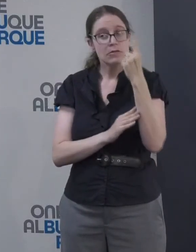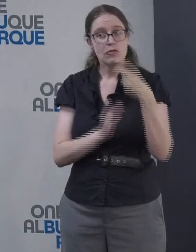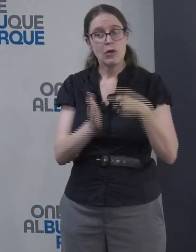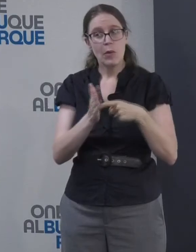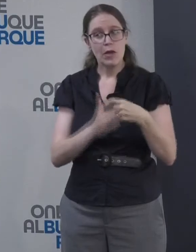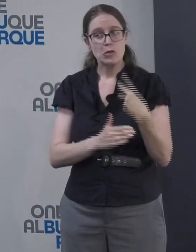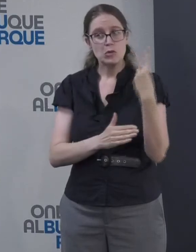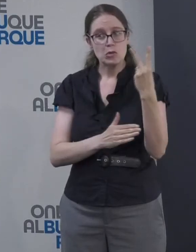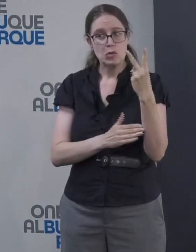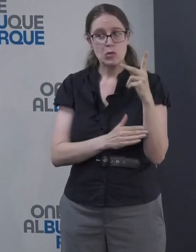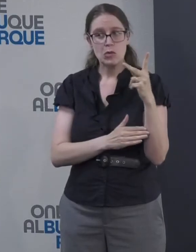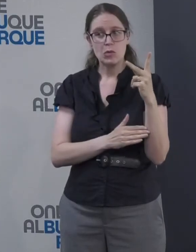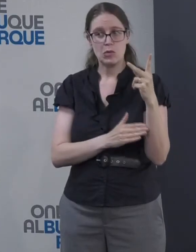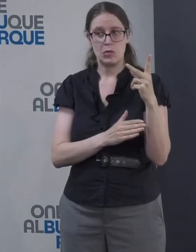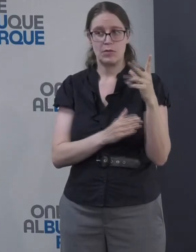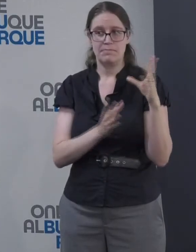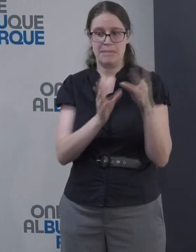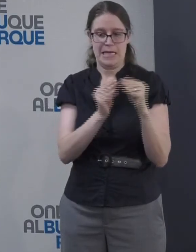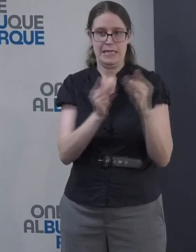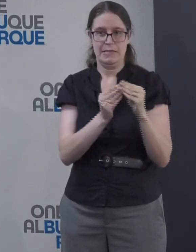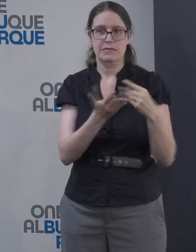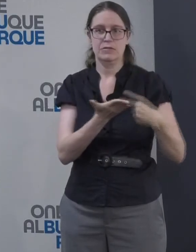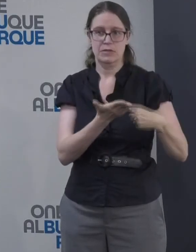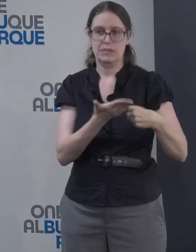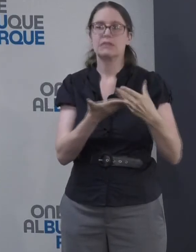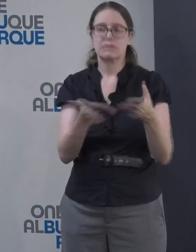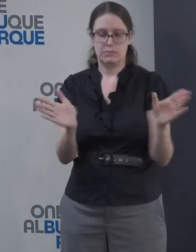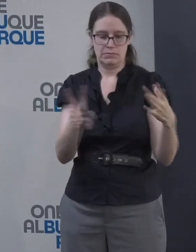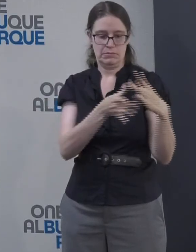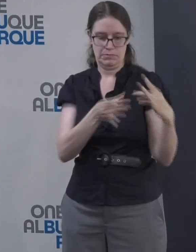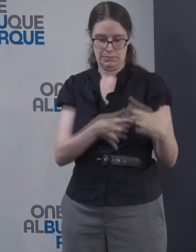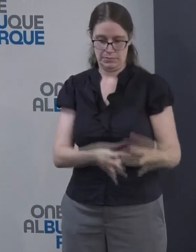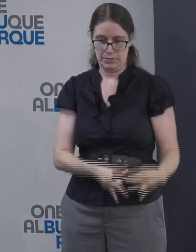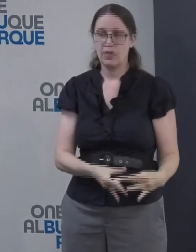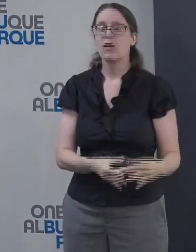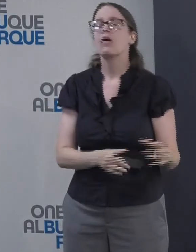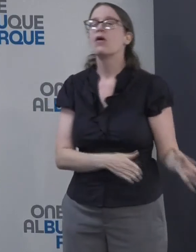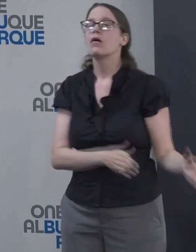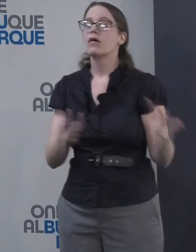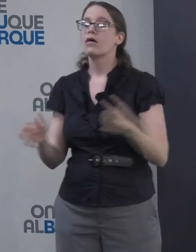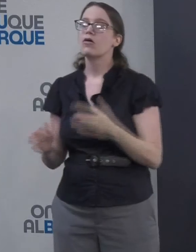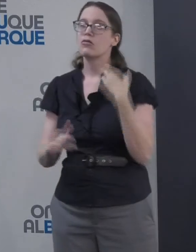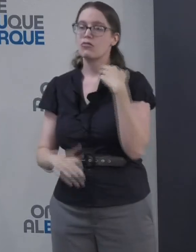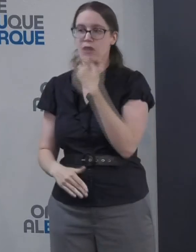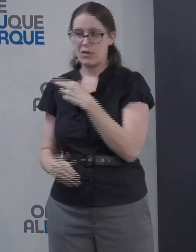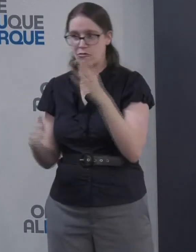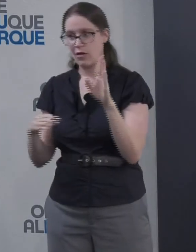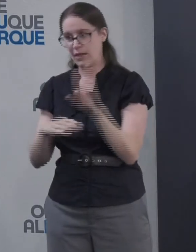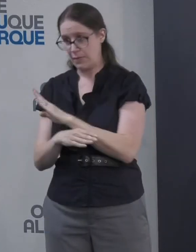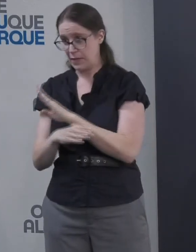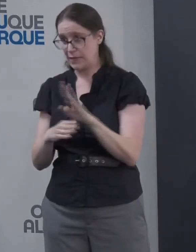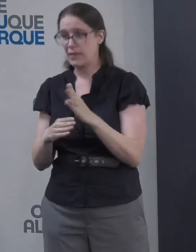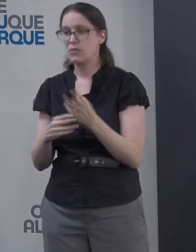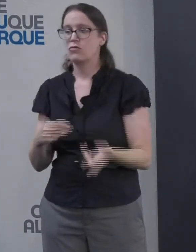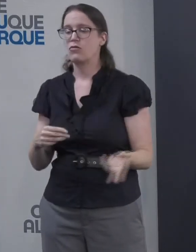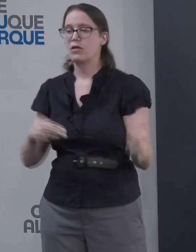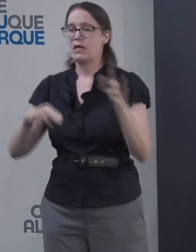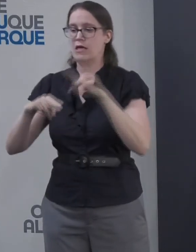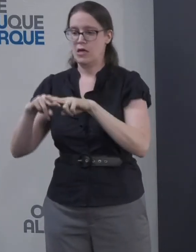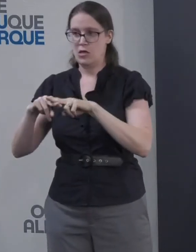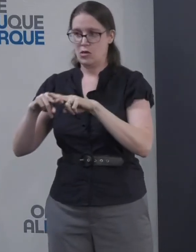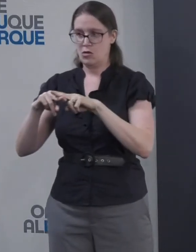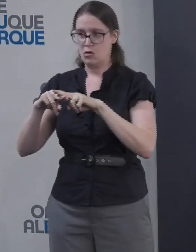have a resolution that will allow restaurants and retail to increase their capacities. And these are